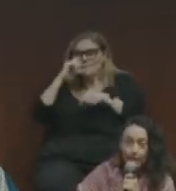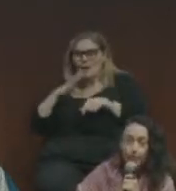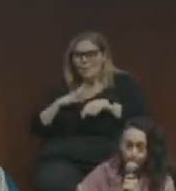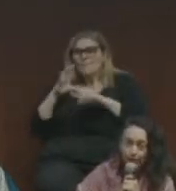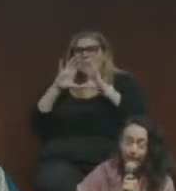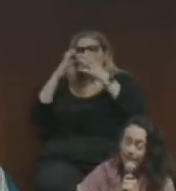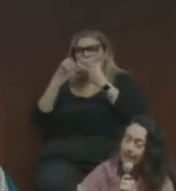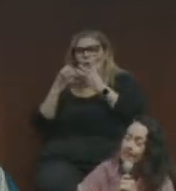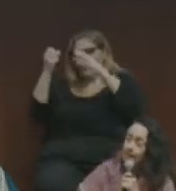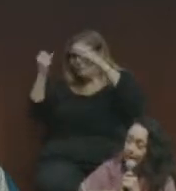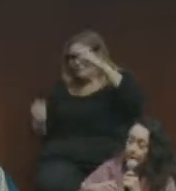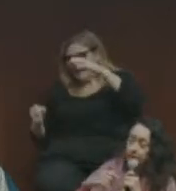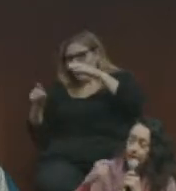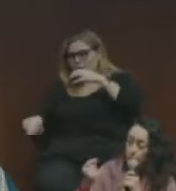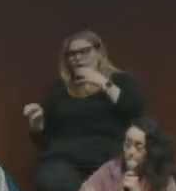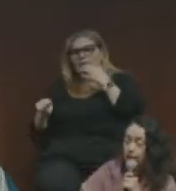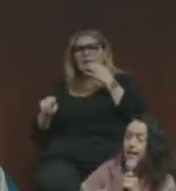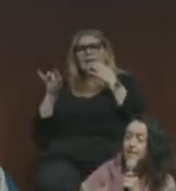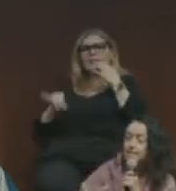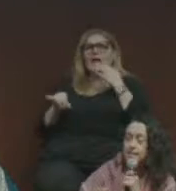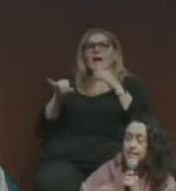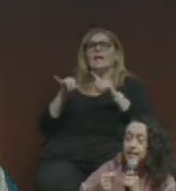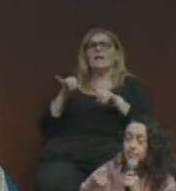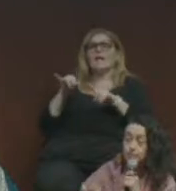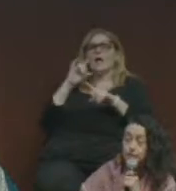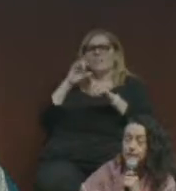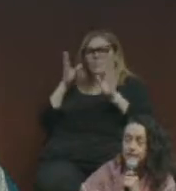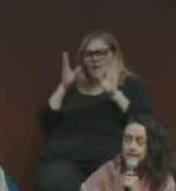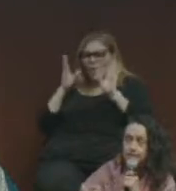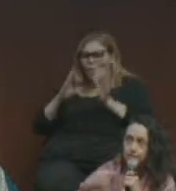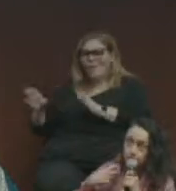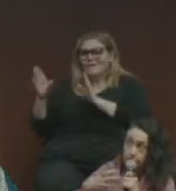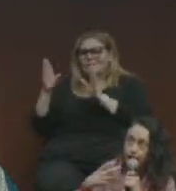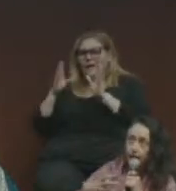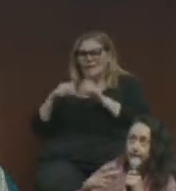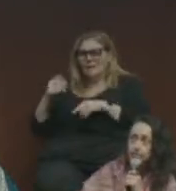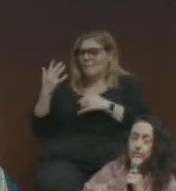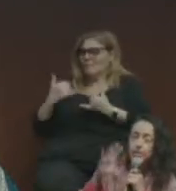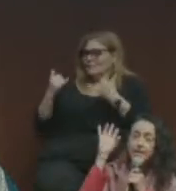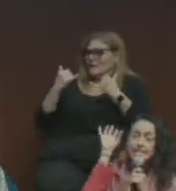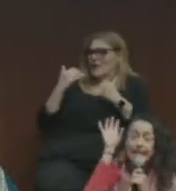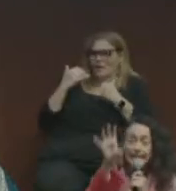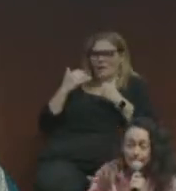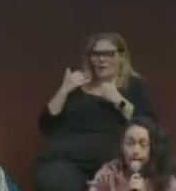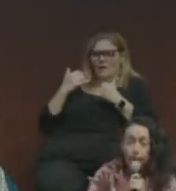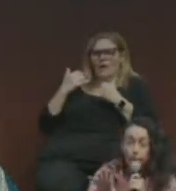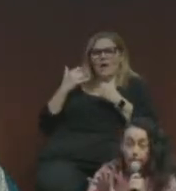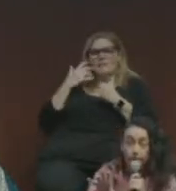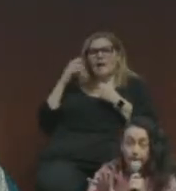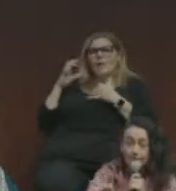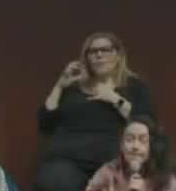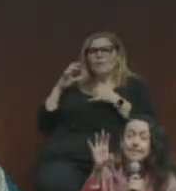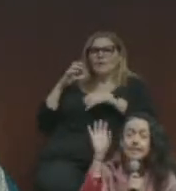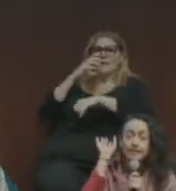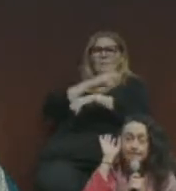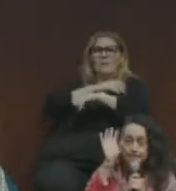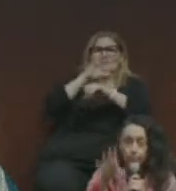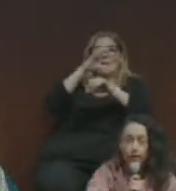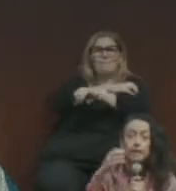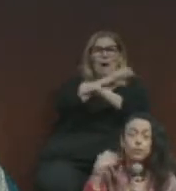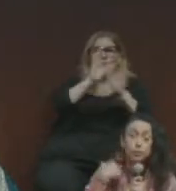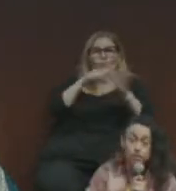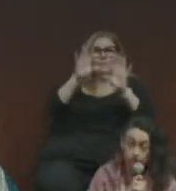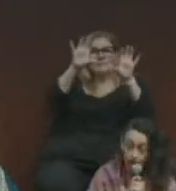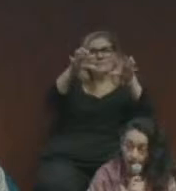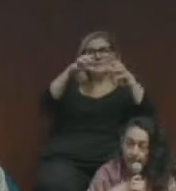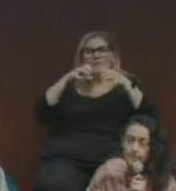global South, right? That organizing can be, it's, to me now, I think about it like taking power organizing is the